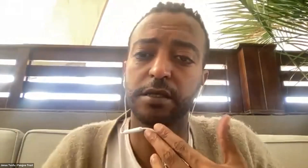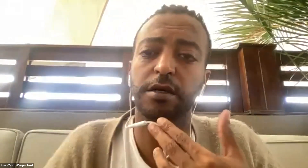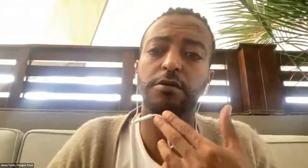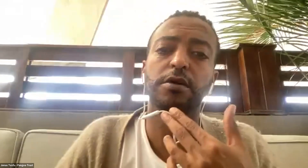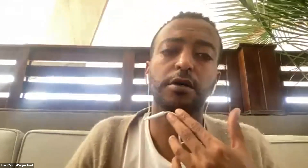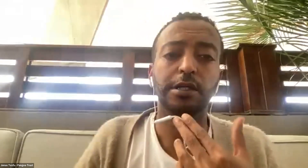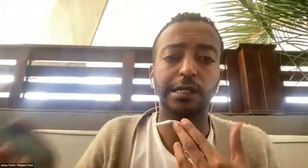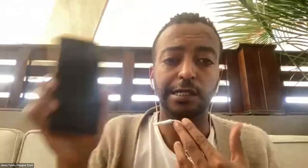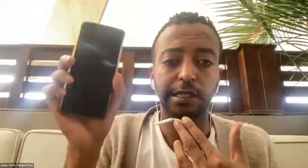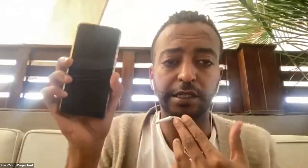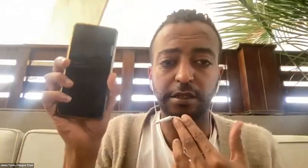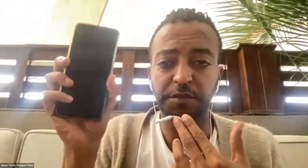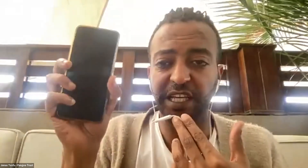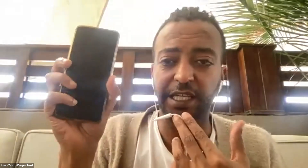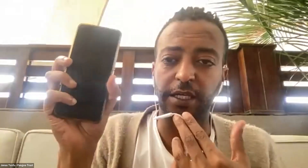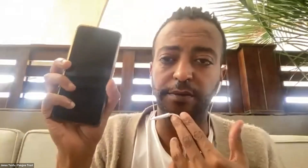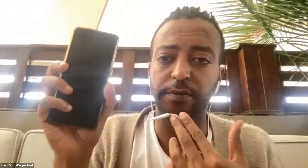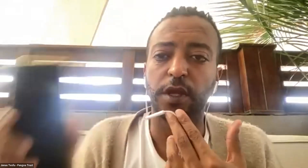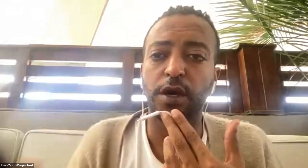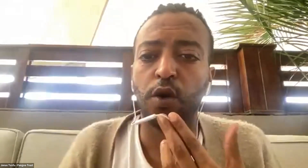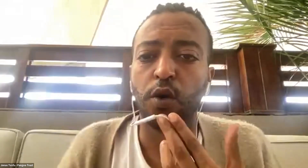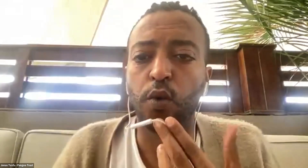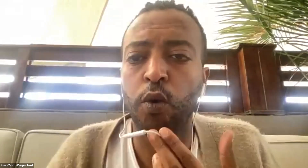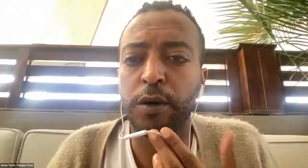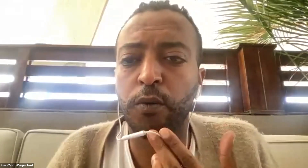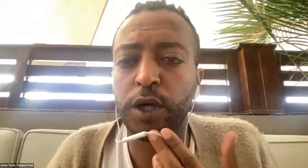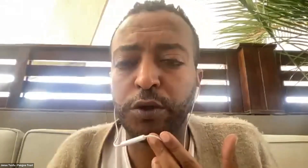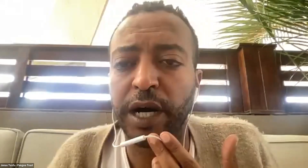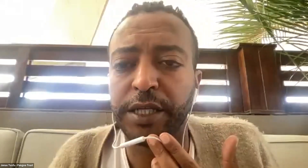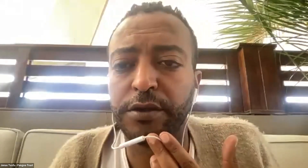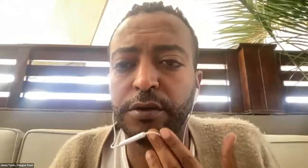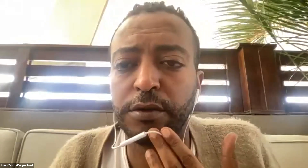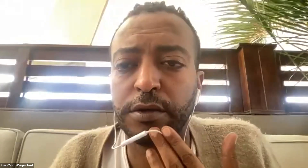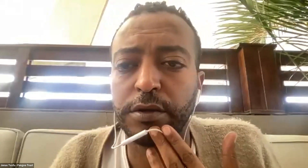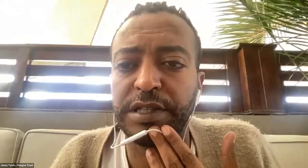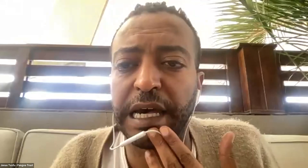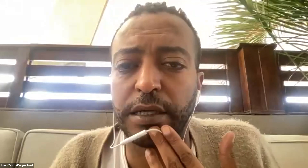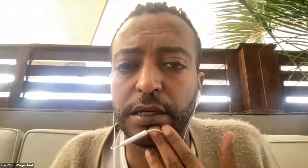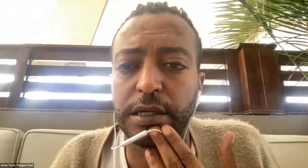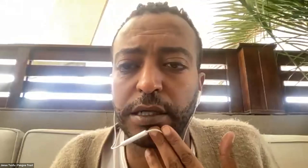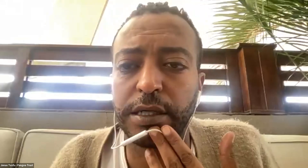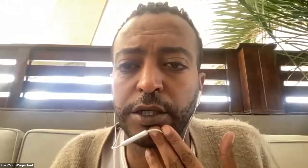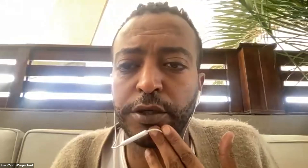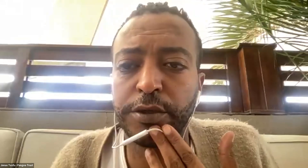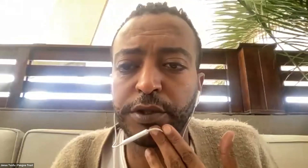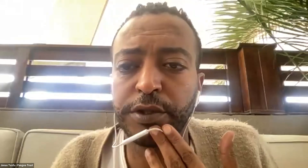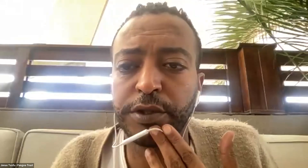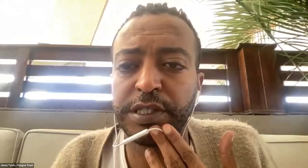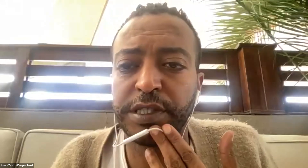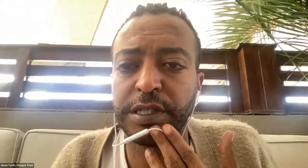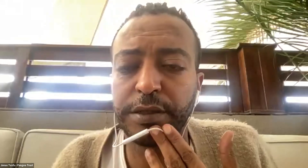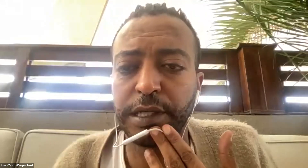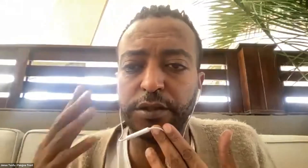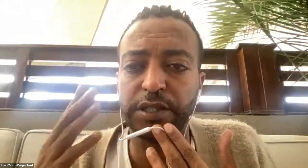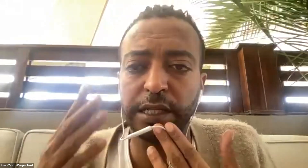epilepsy, so it starts blinking. What do I do then? You know, so